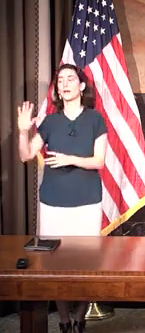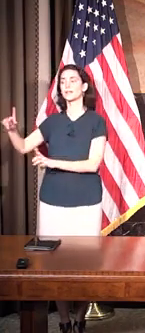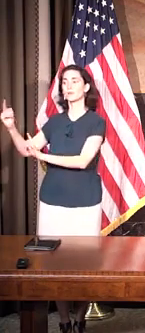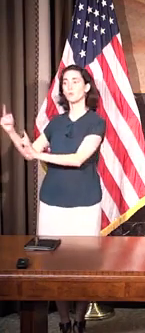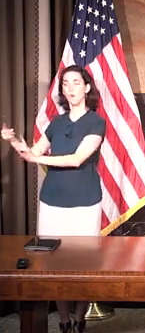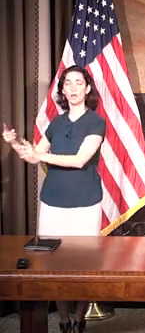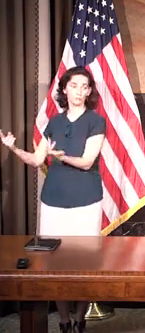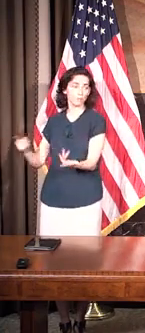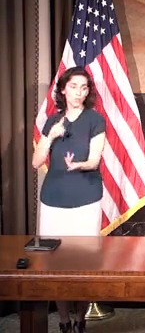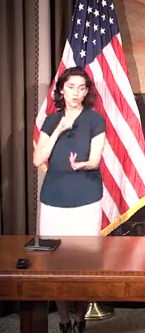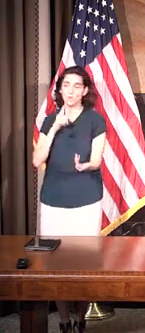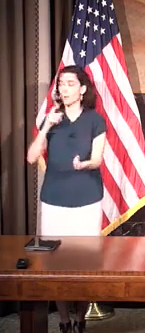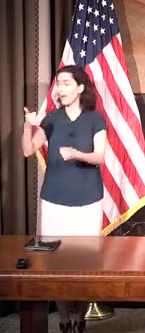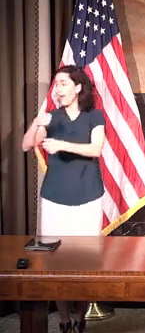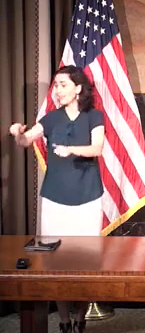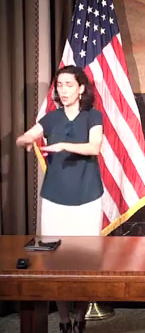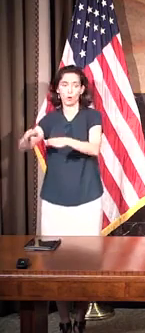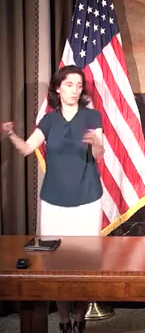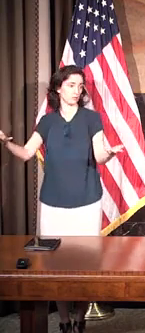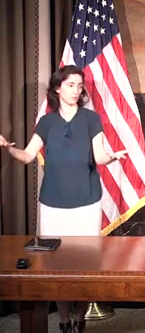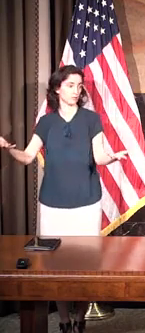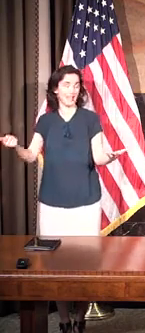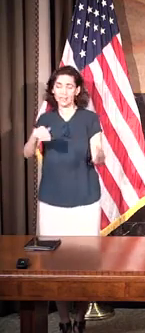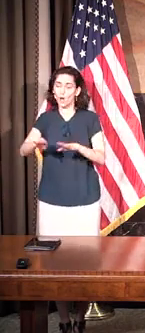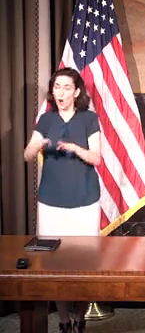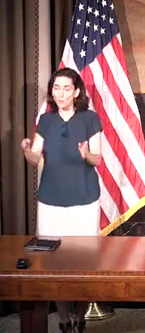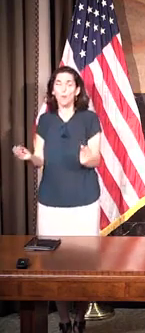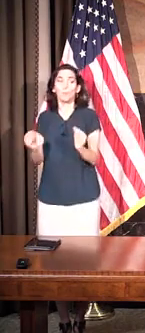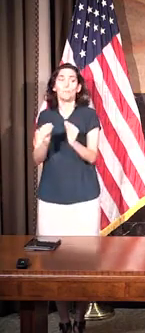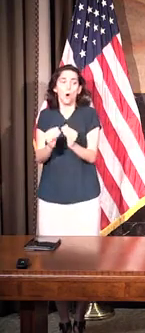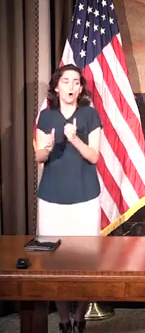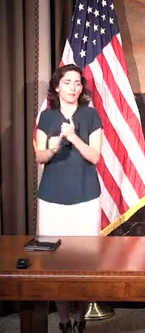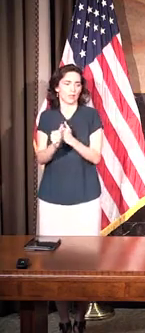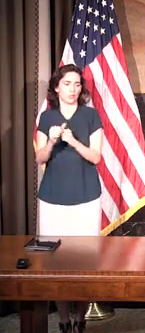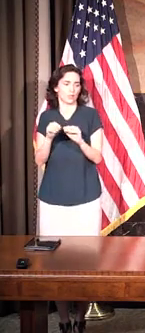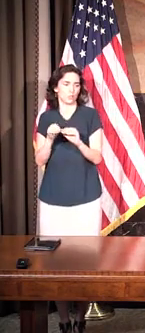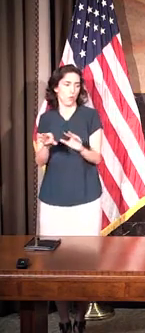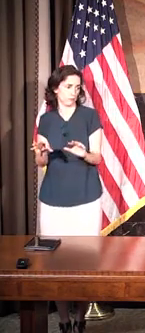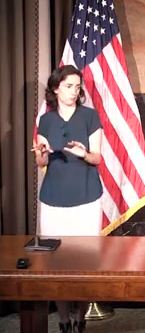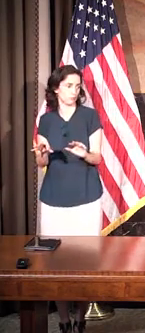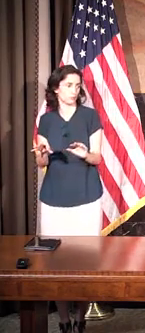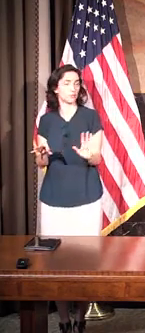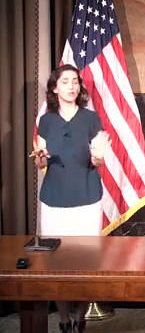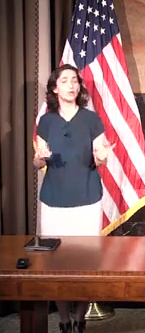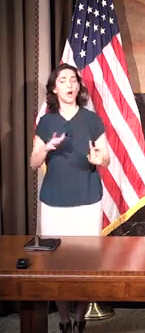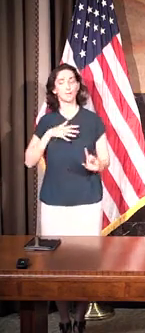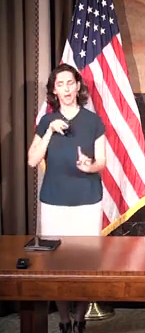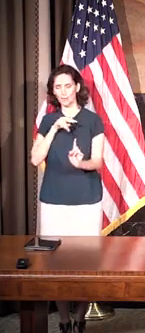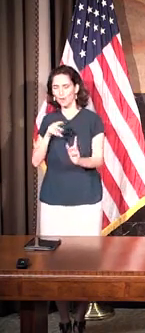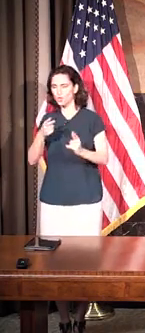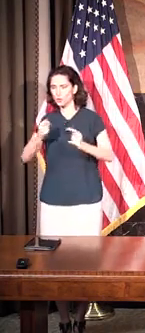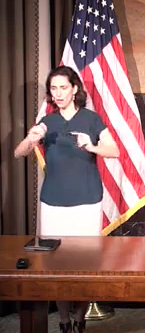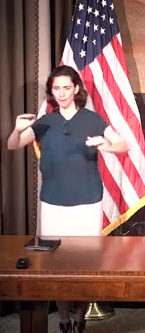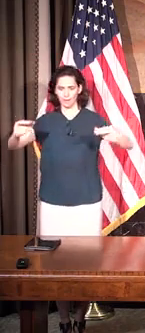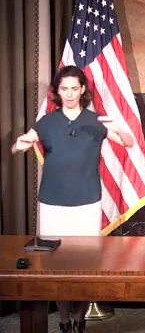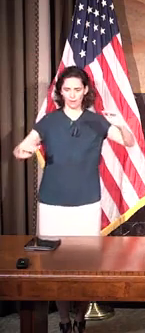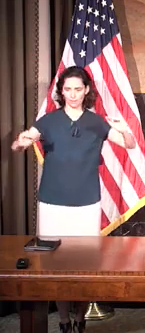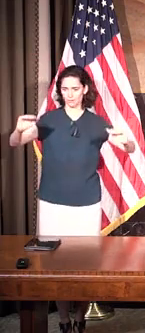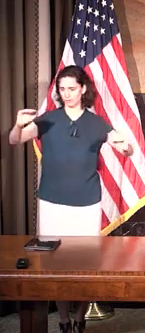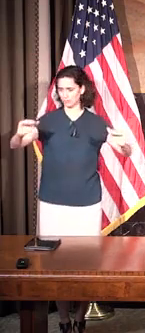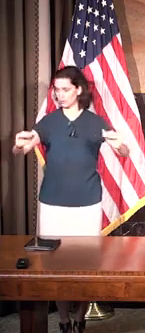basically true for every venue. And my perspective on this has always been to try to strike the right balance between the